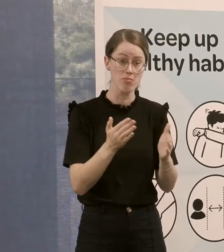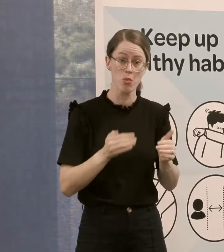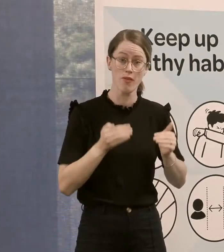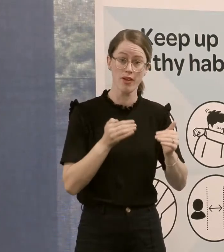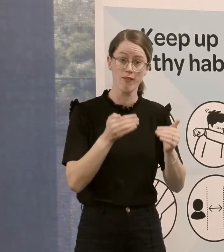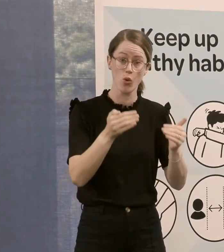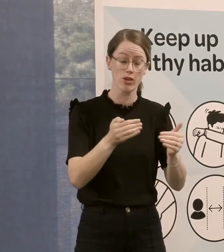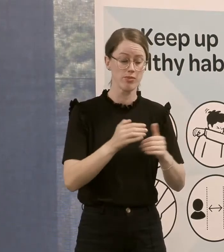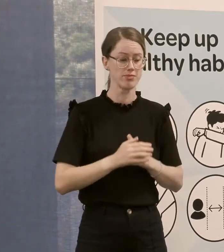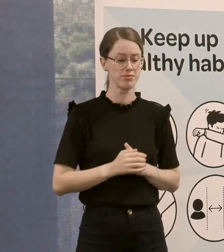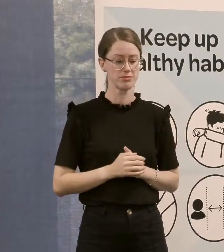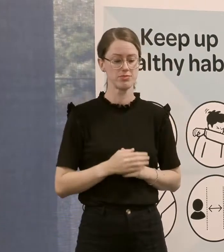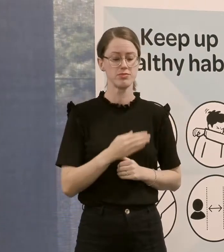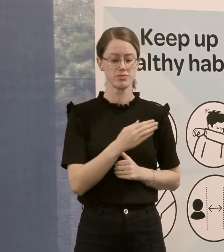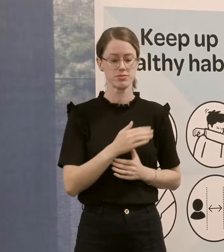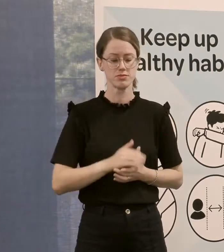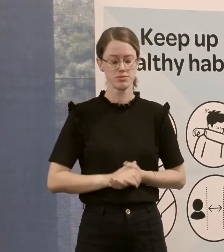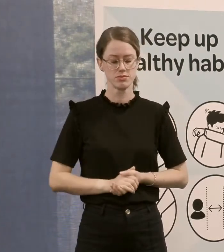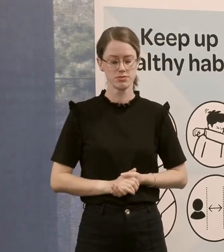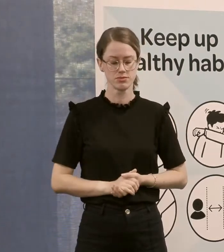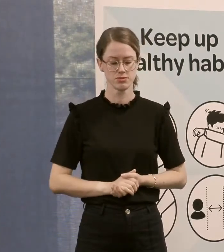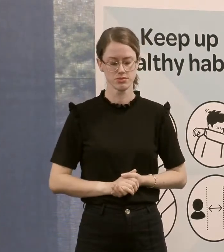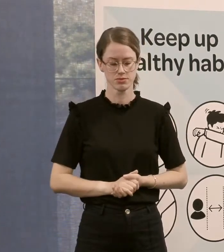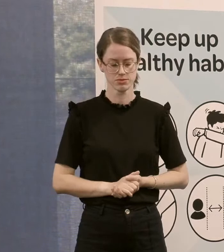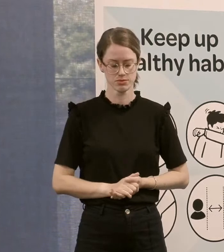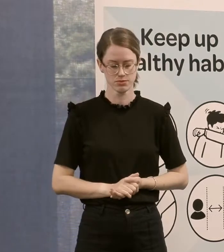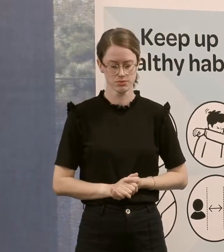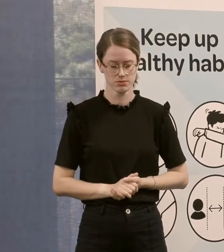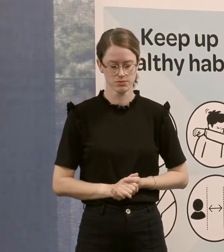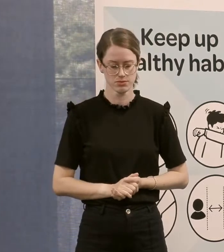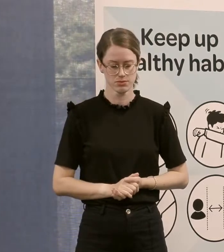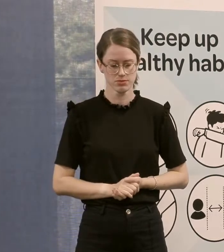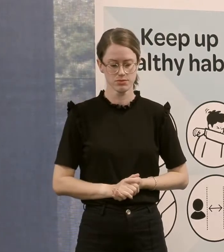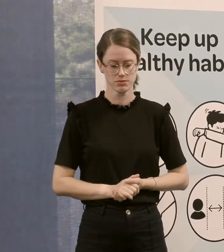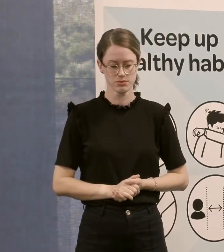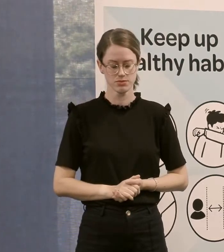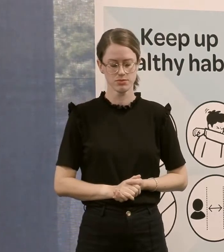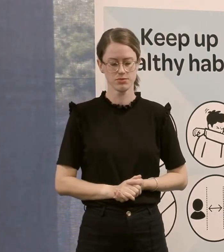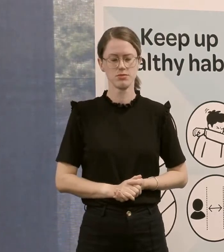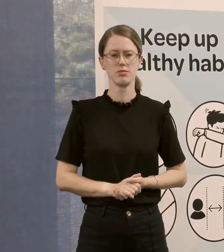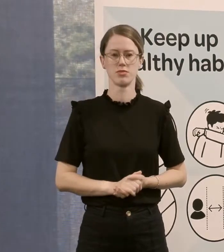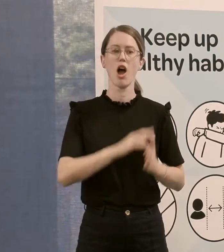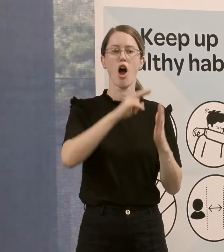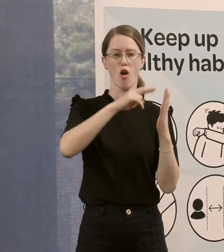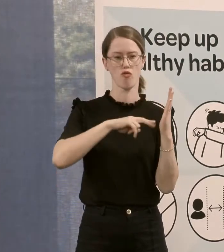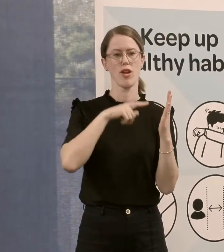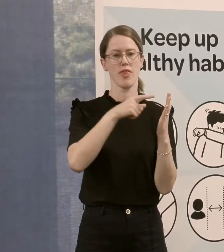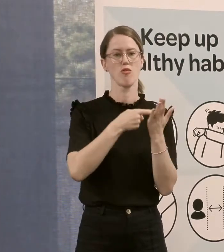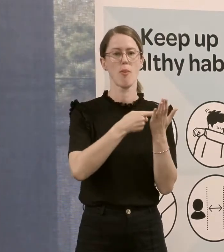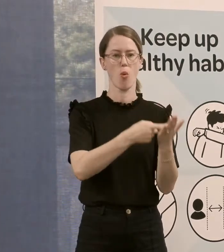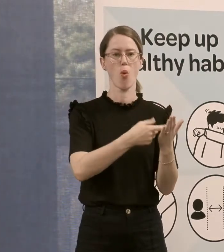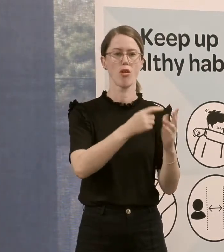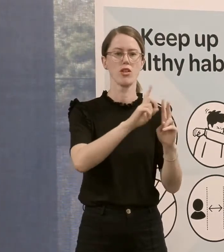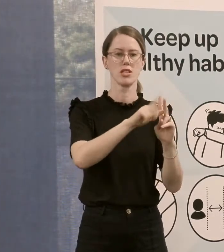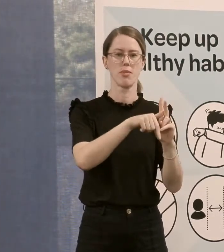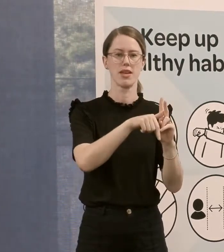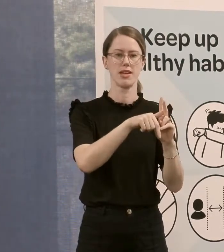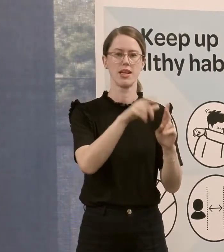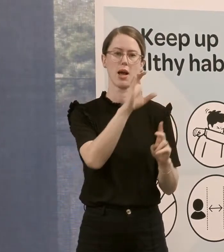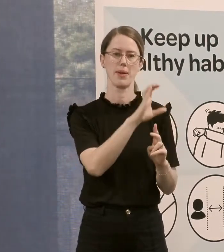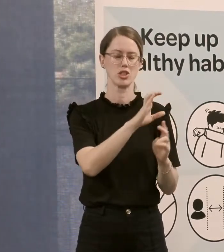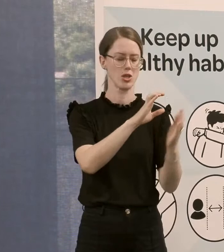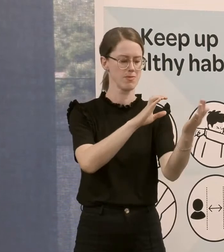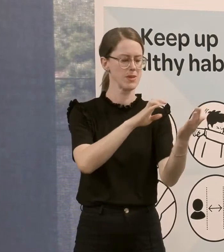future decisions? Yeah, what I would say is that, and I've looked at the report from the Disability Commissioner and our response to